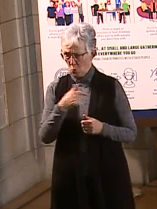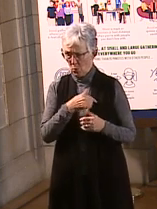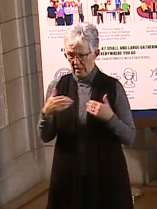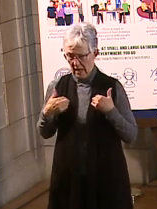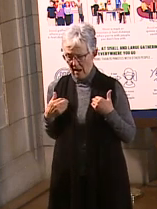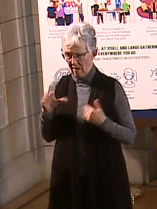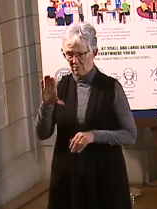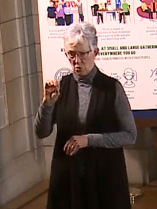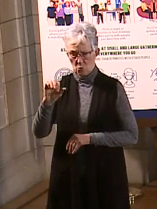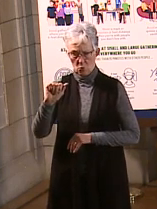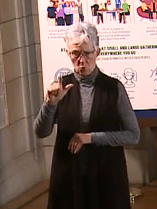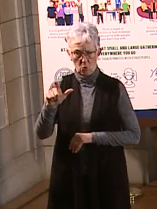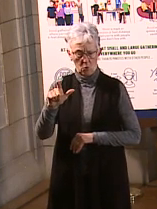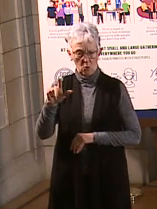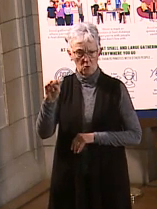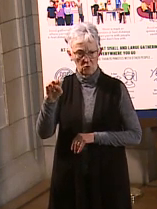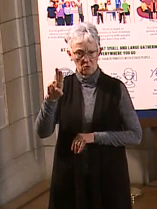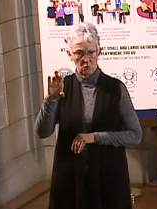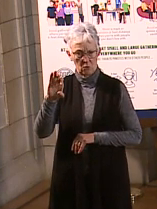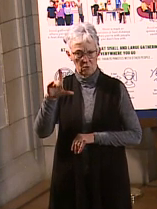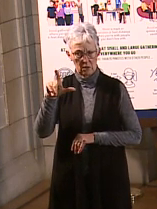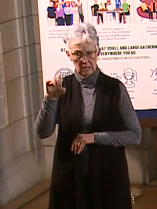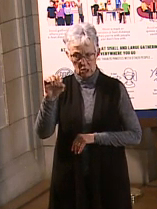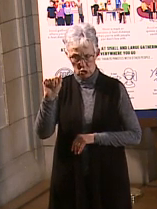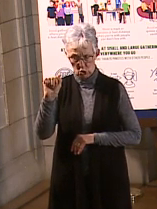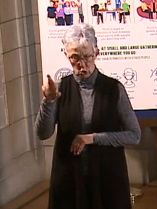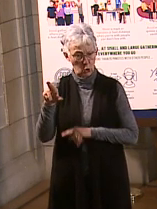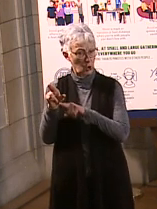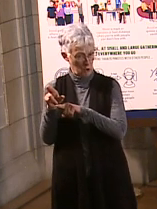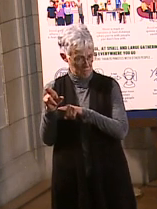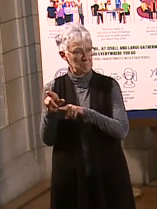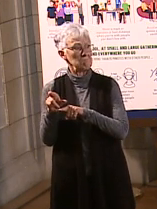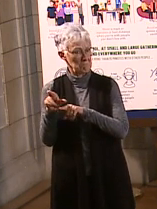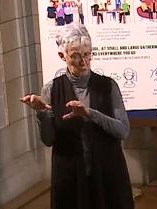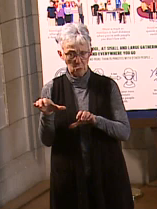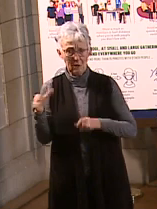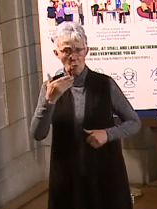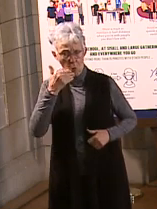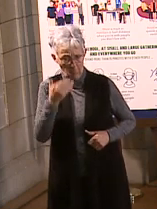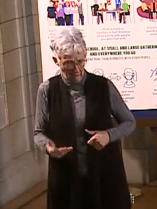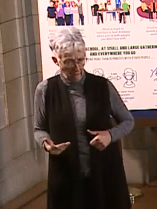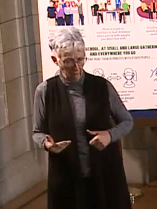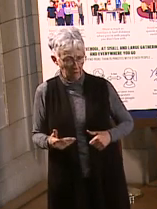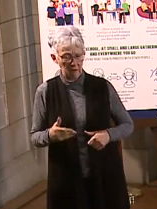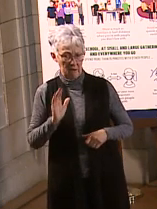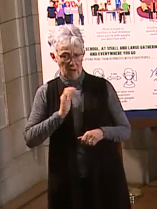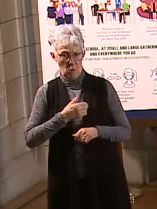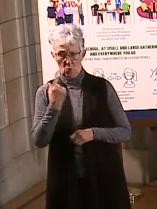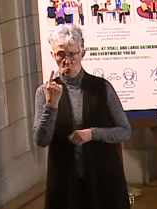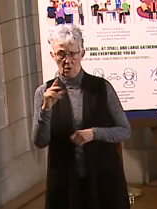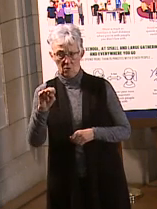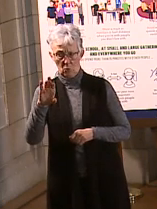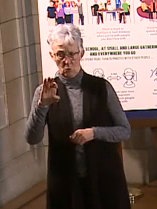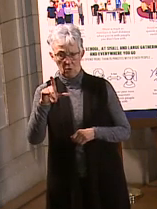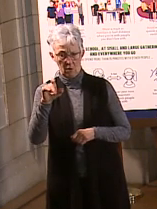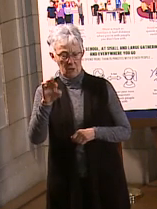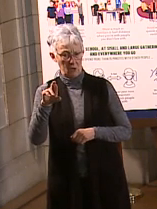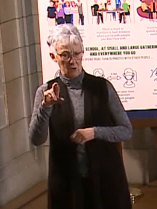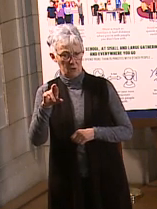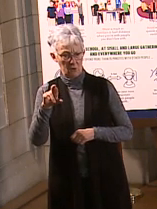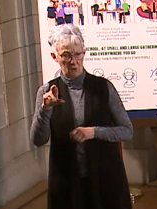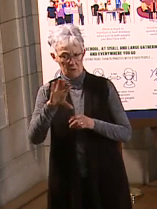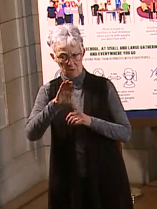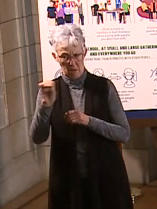and nuclear. In fact, our Gerald Gentleman plant, I think, is providing over 50% of our state's energy, in fact, up to